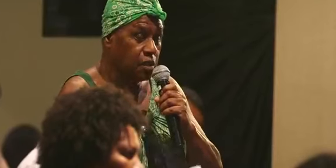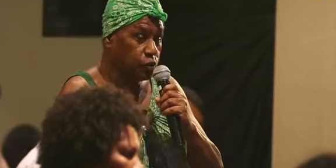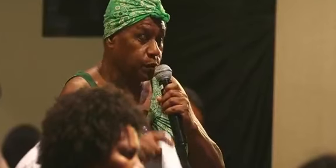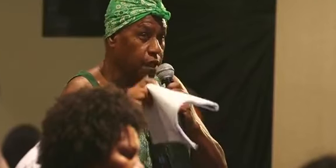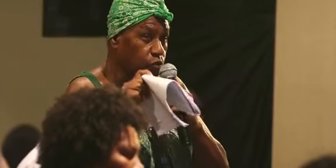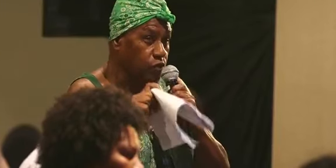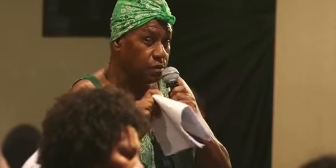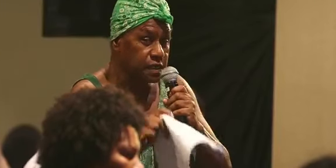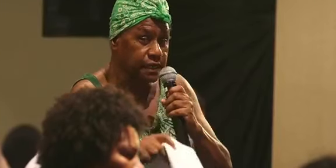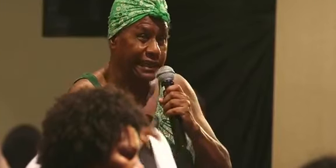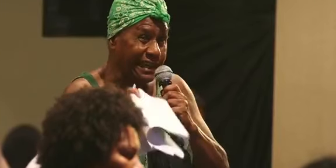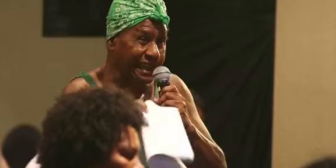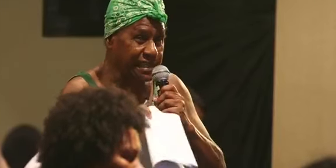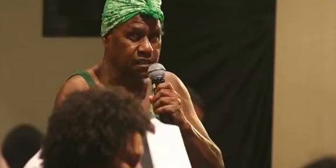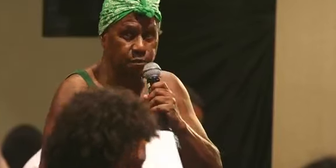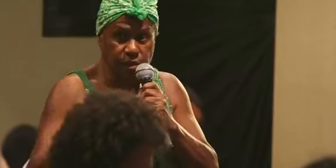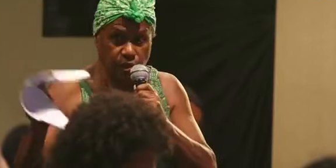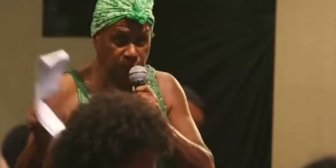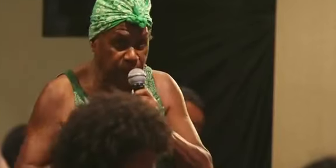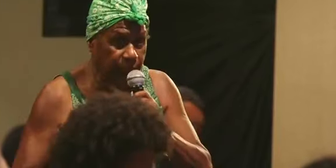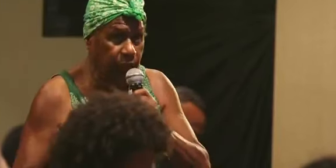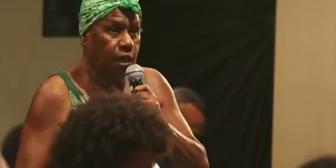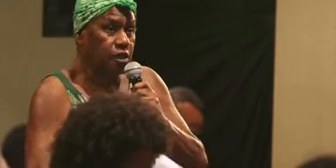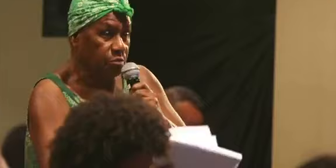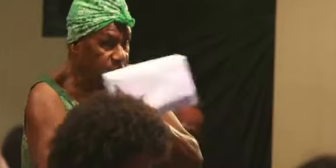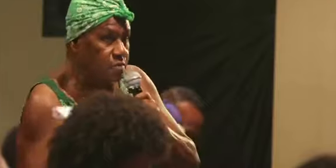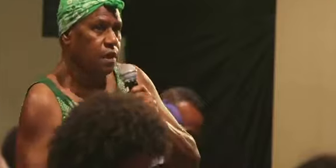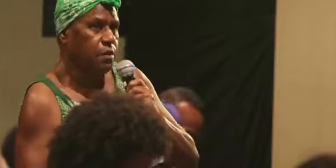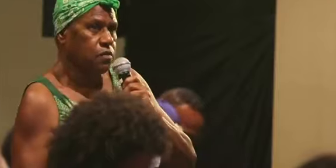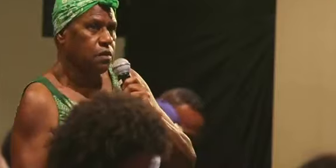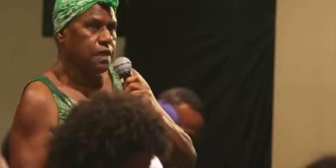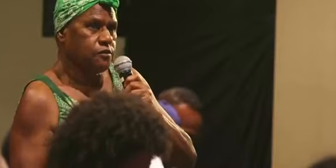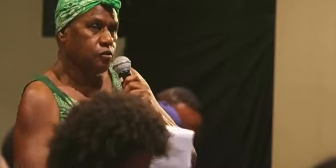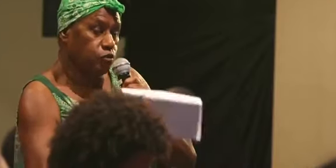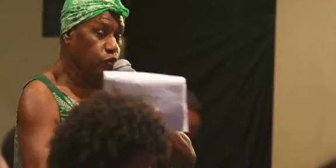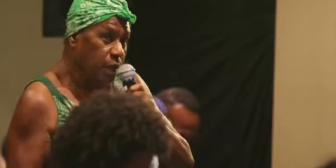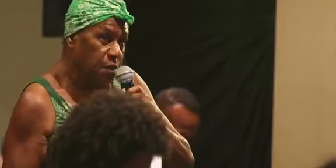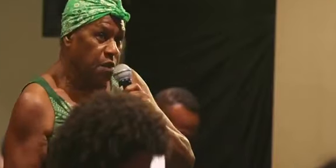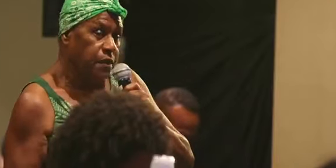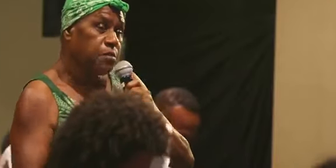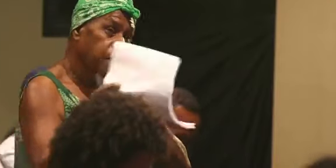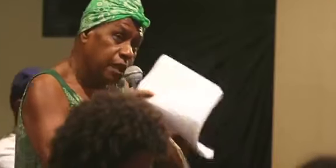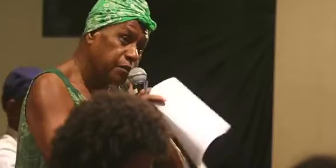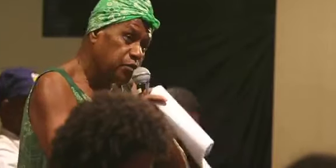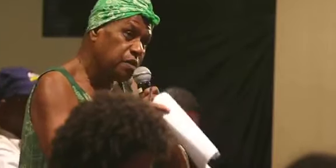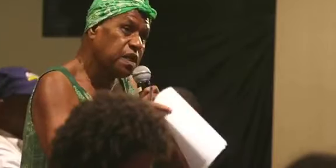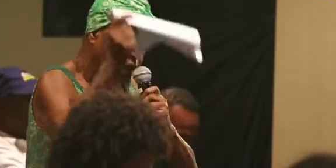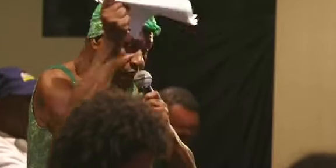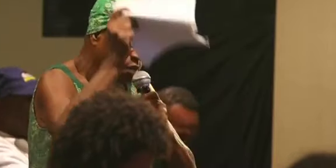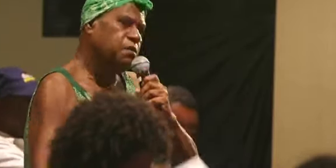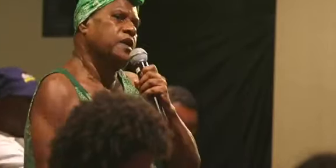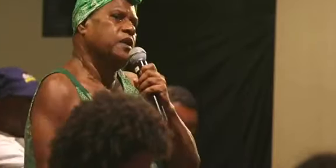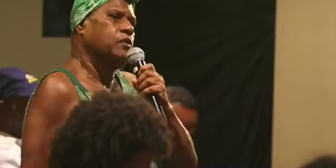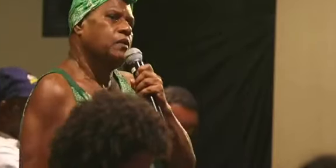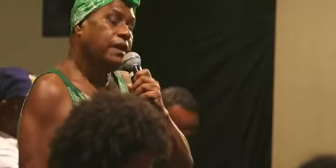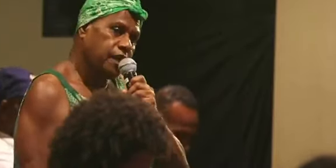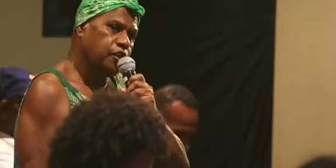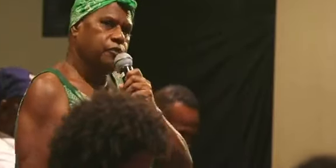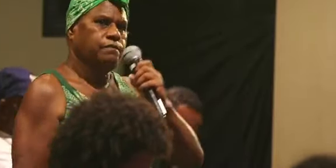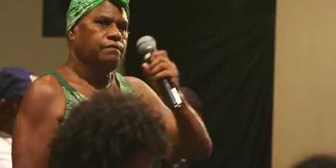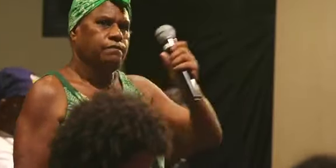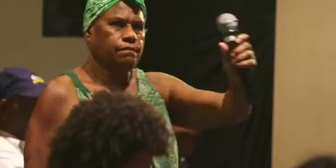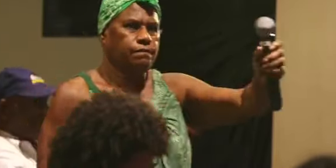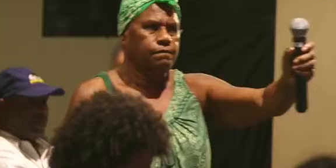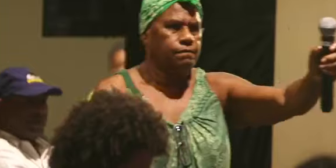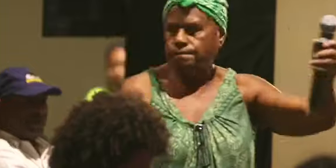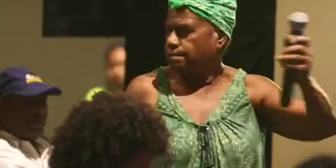areas. You play can look in this la leki stuff inside la mipla the brim come out. So you help me play help you mean a country beam grow. Thank